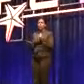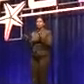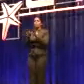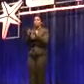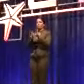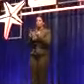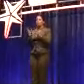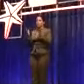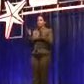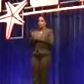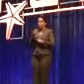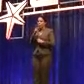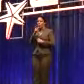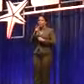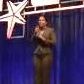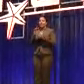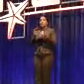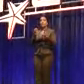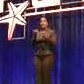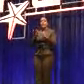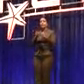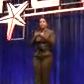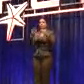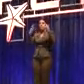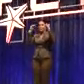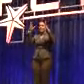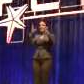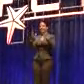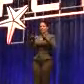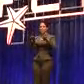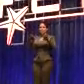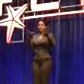here, classroom teachers.